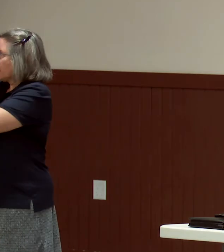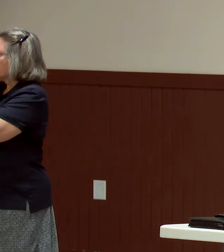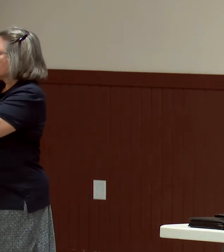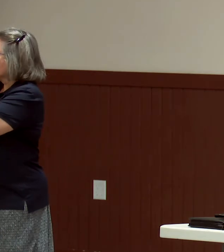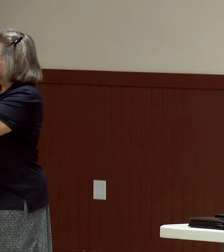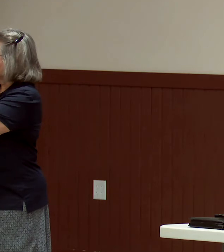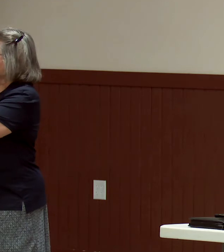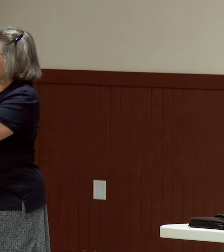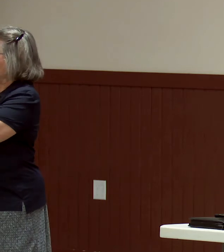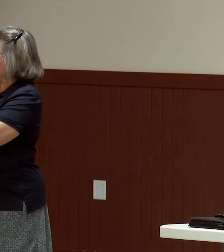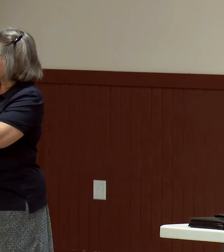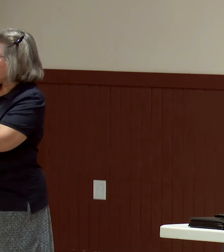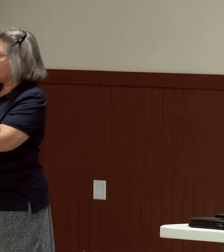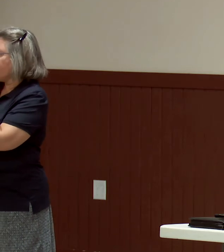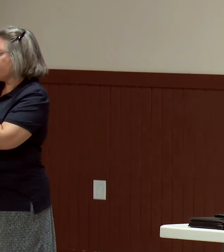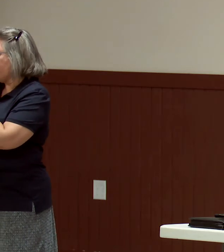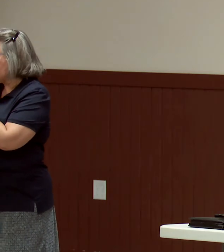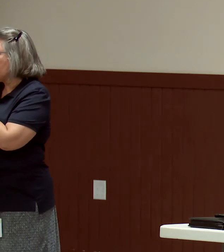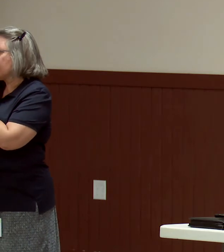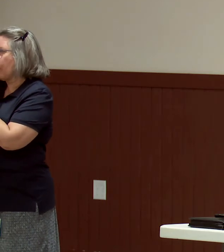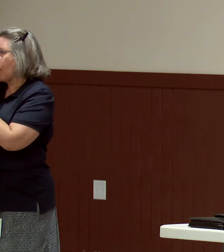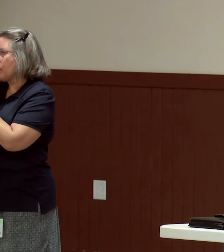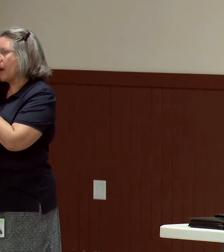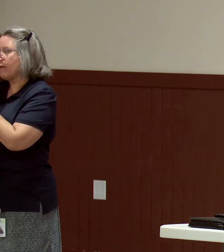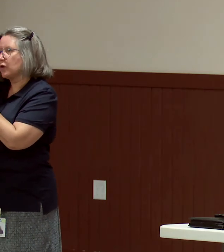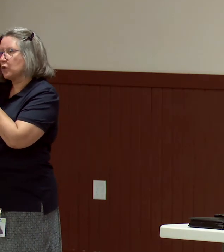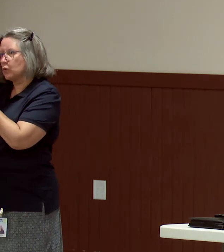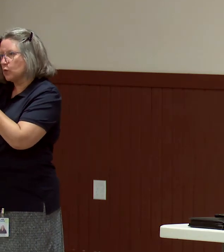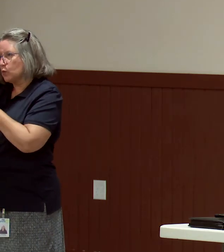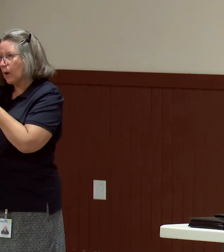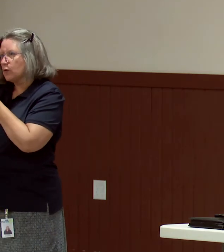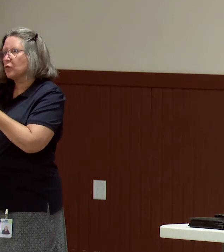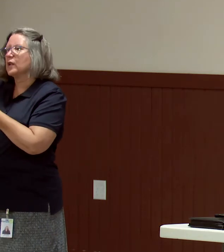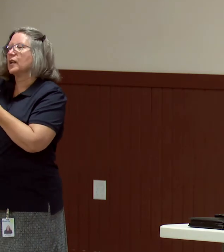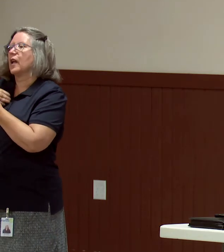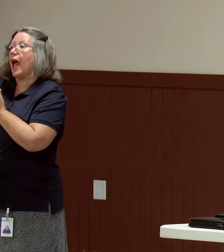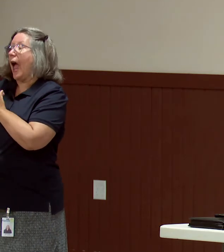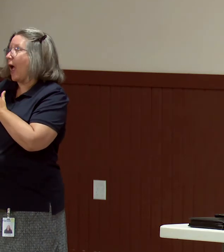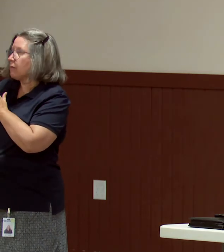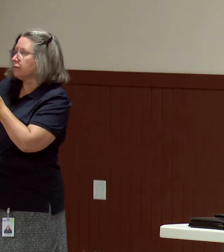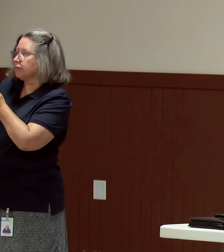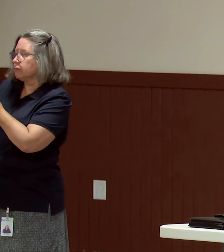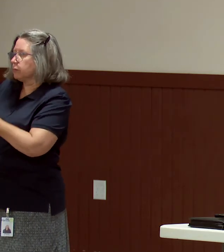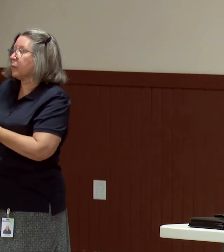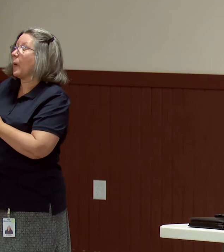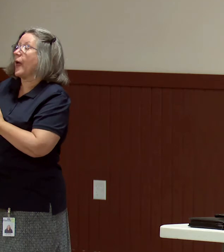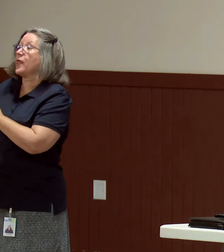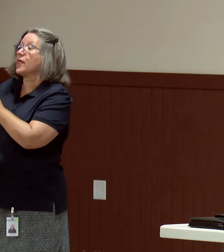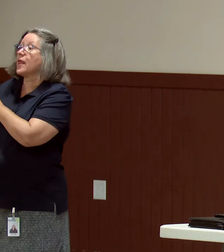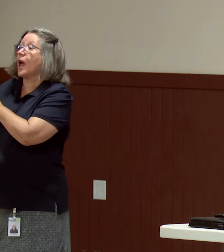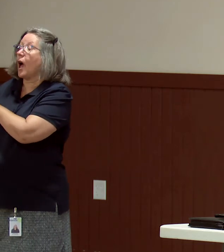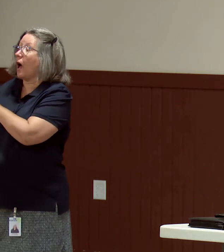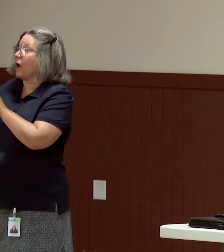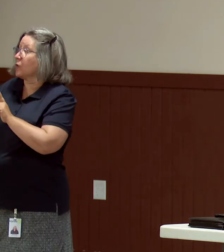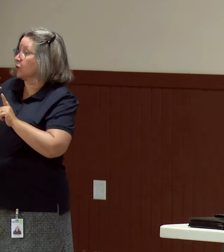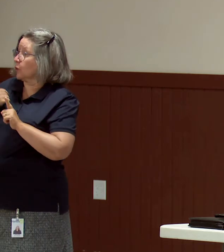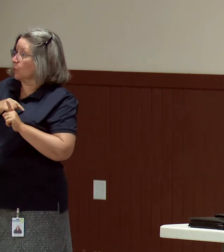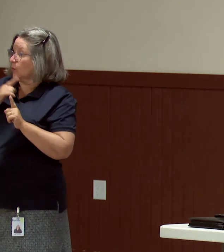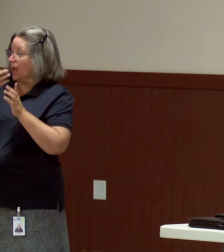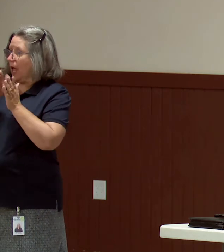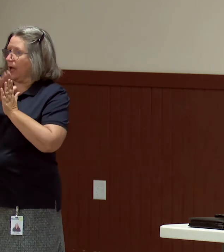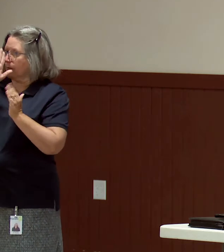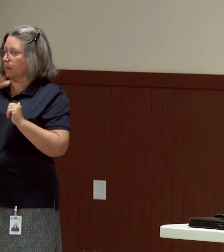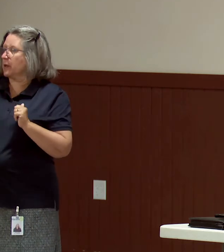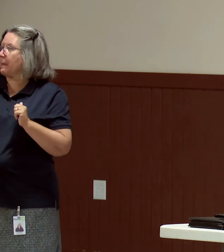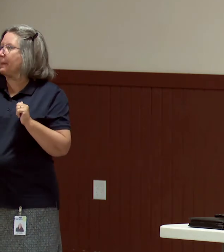Officers Association about eligible use and reporting requirements. And in addition, we expect to receive a lot of applications